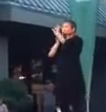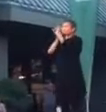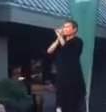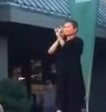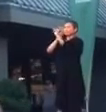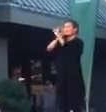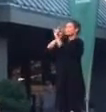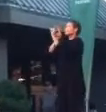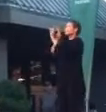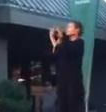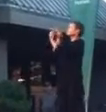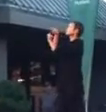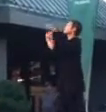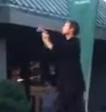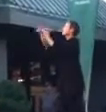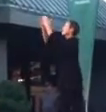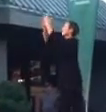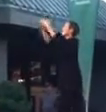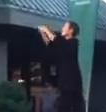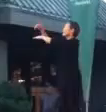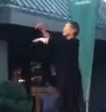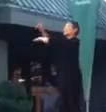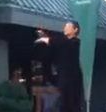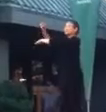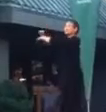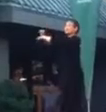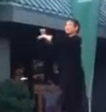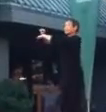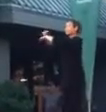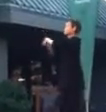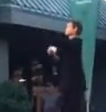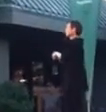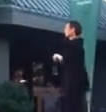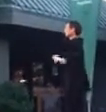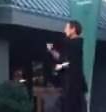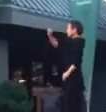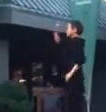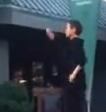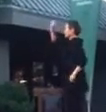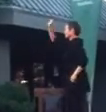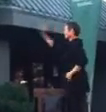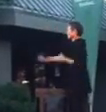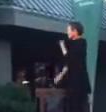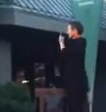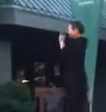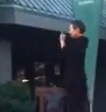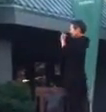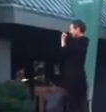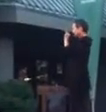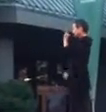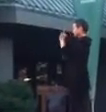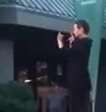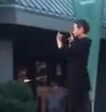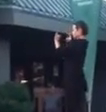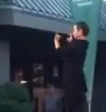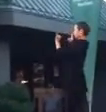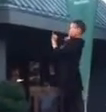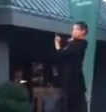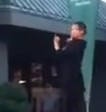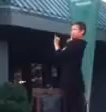us. And they led him to the temple. They knocked at the door,